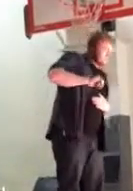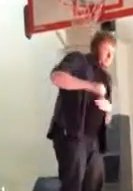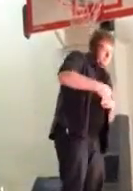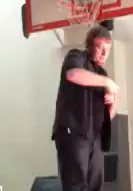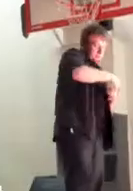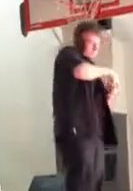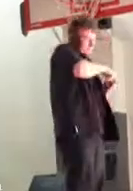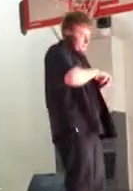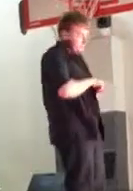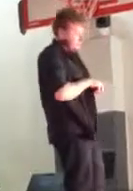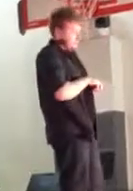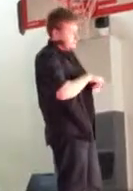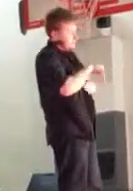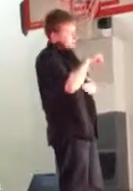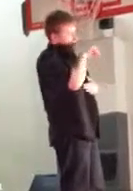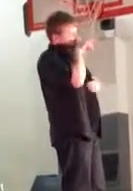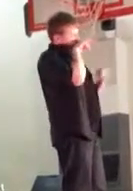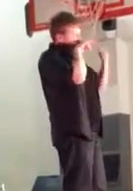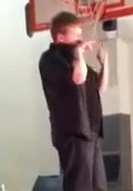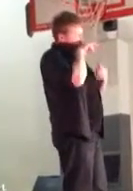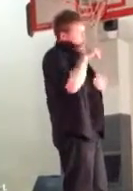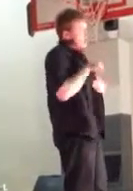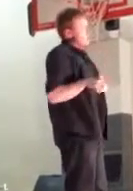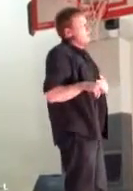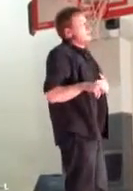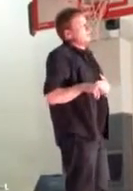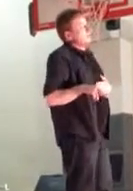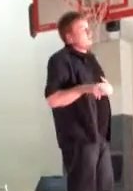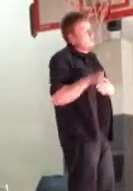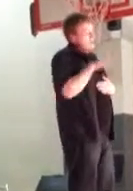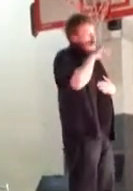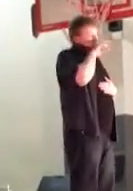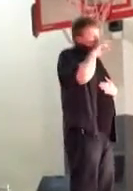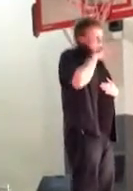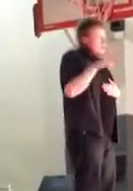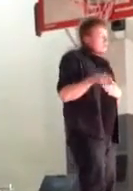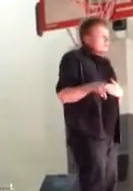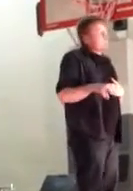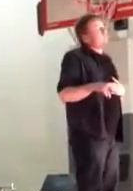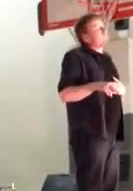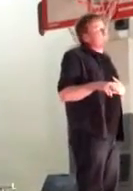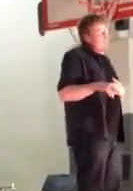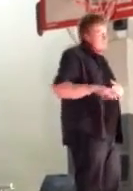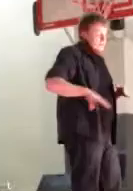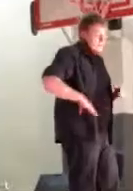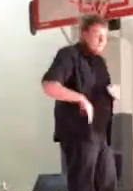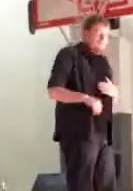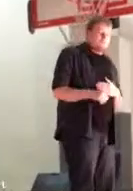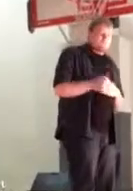guy, Cuban, comes down, sits down, he's smoking his cigar.